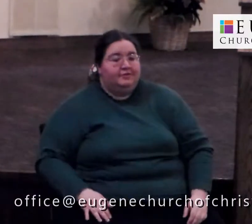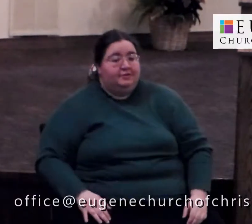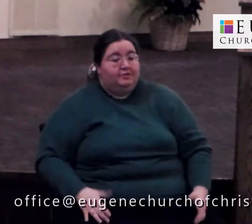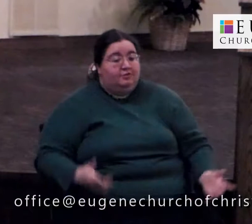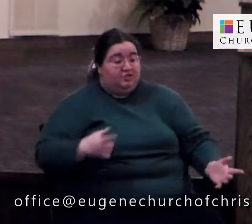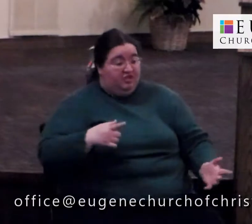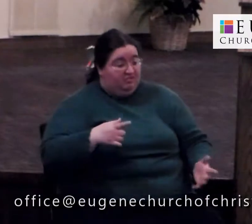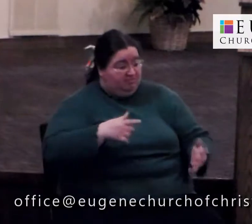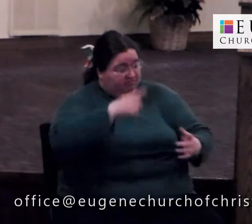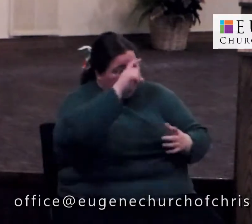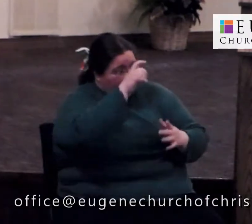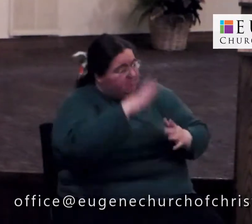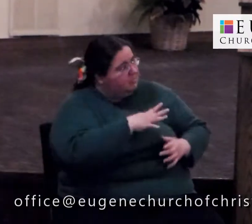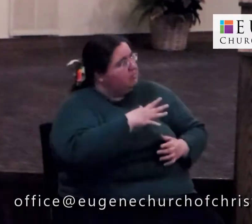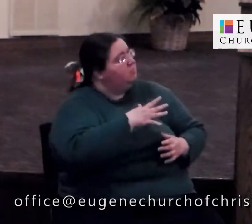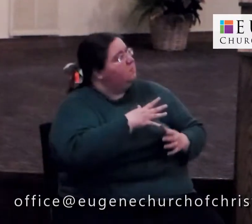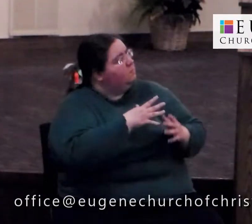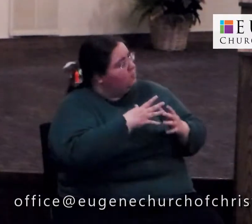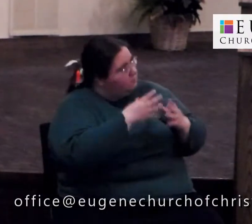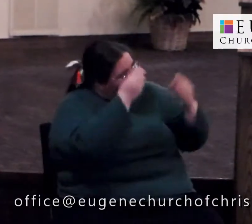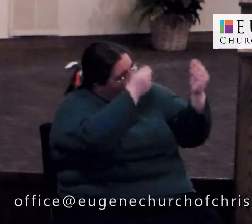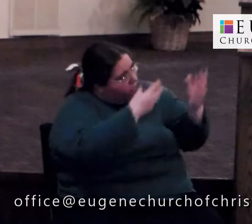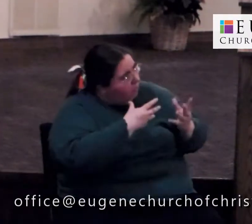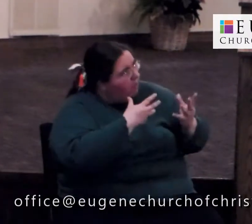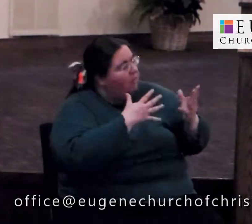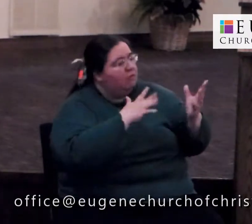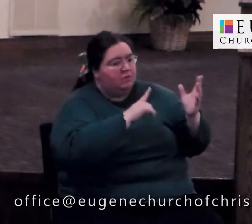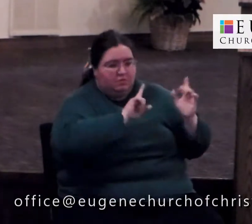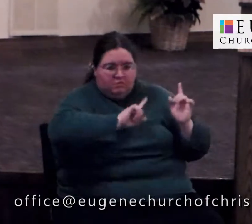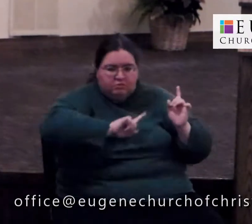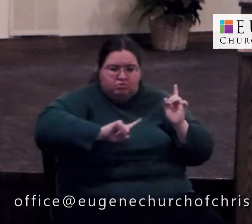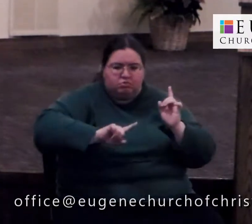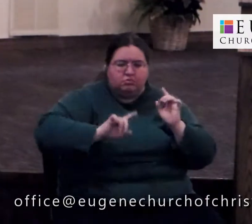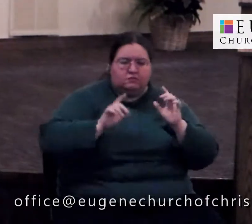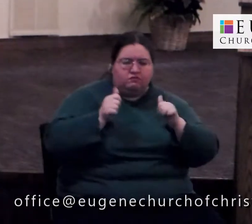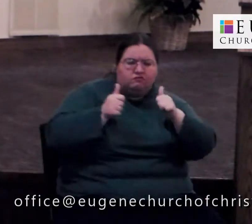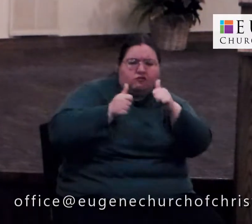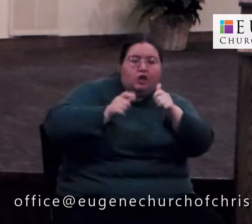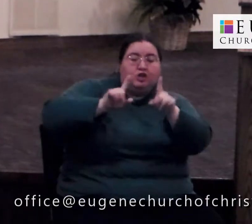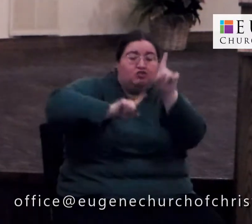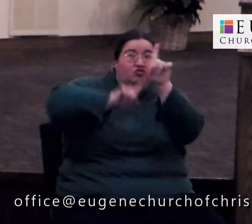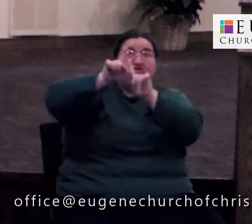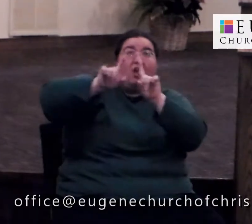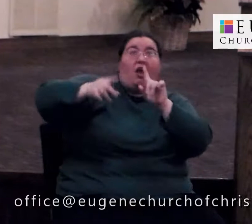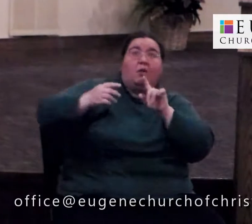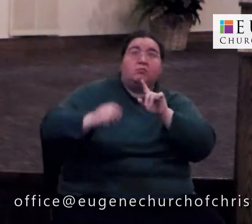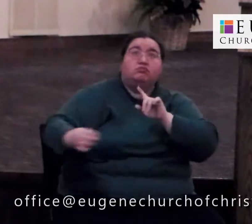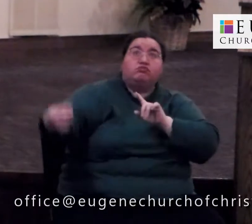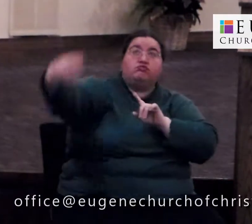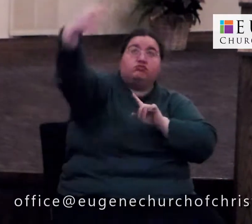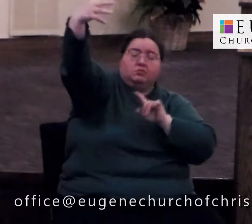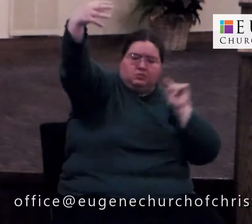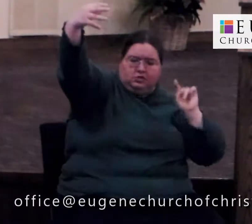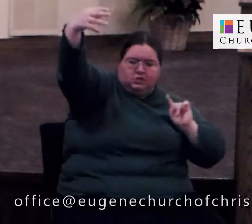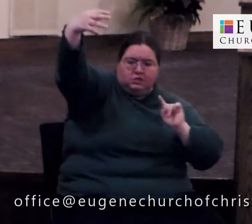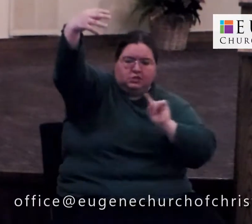and the star they had seen when it rose went ahead of them, until it stopped over the place where the child was. When they saw the star, they